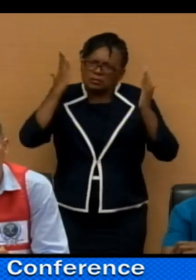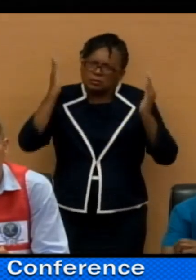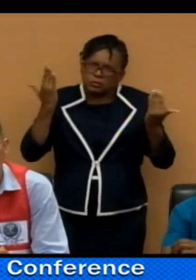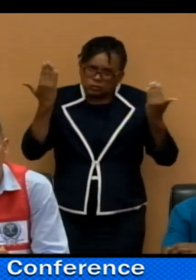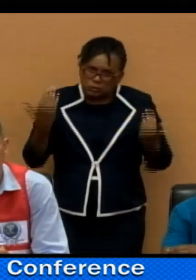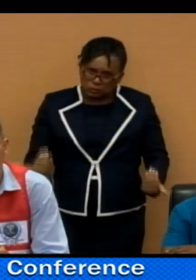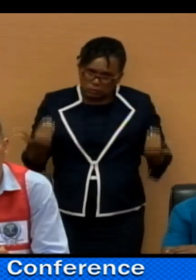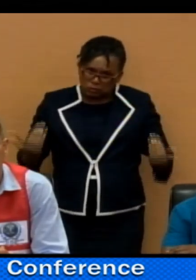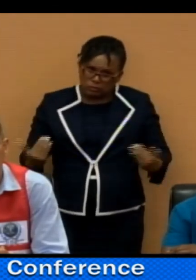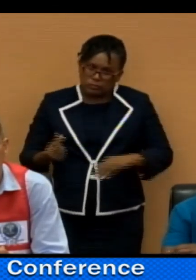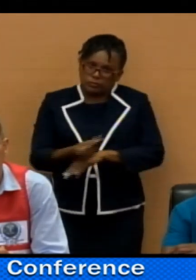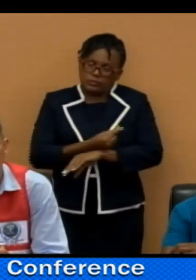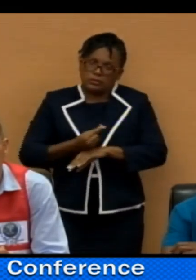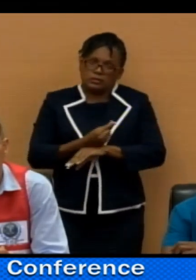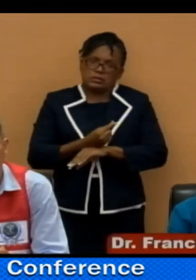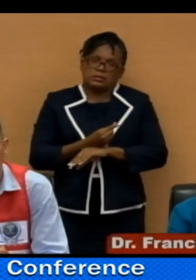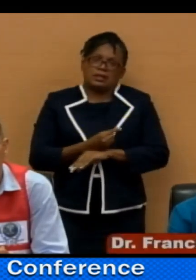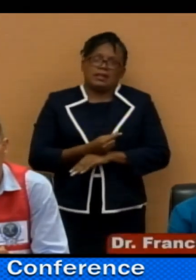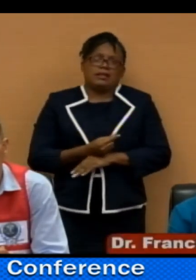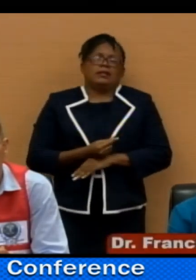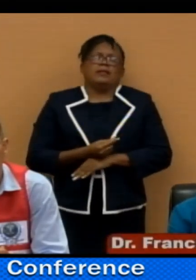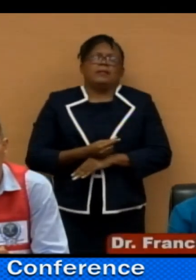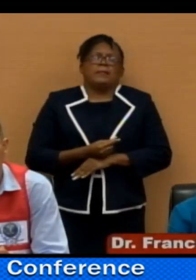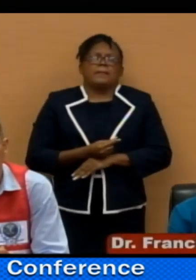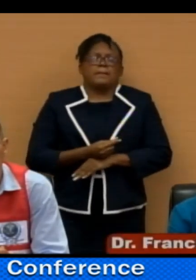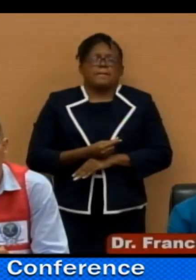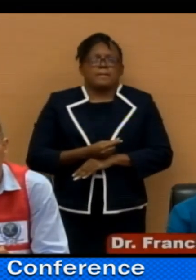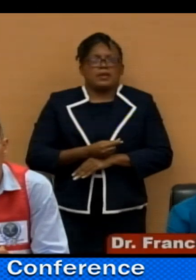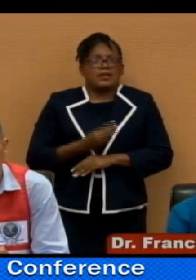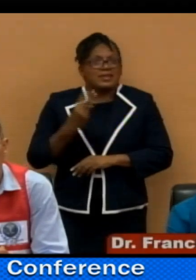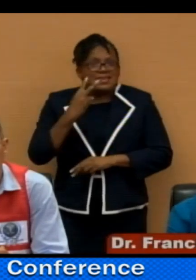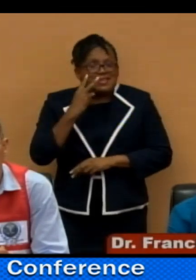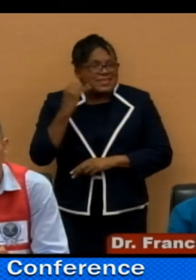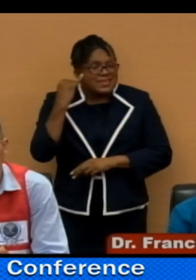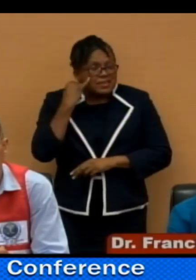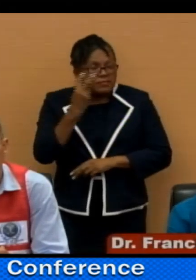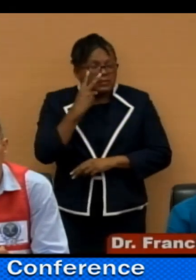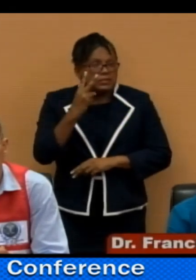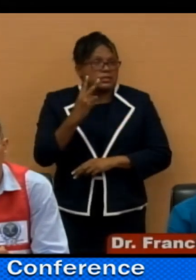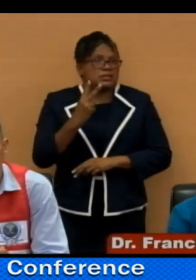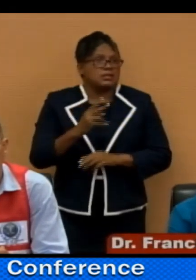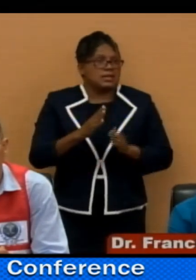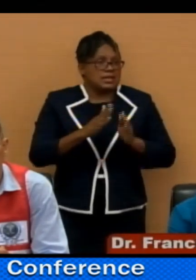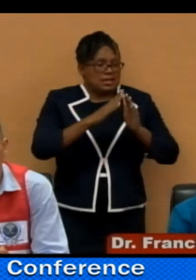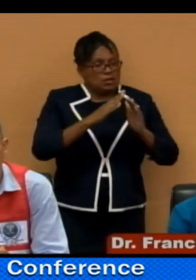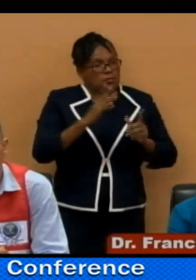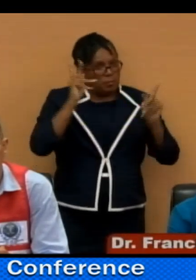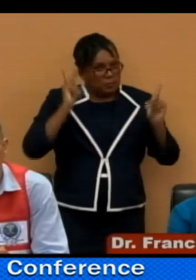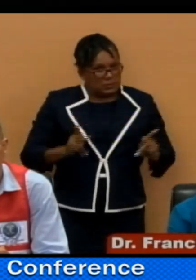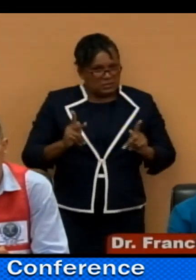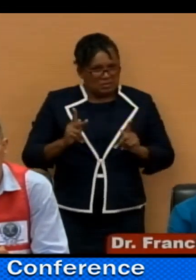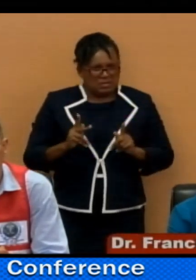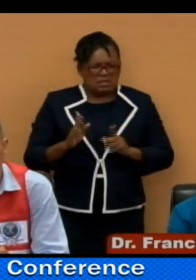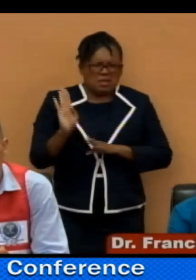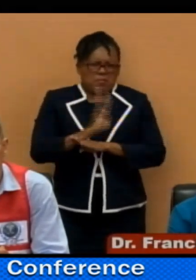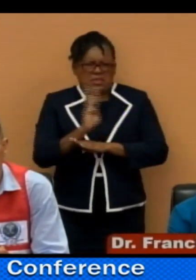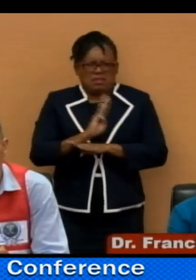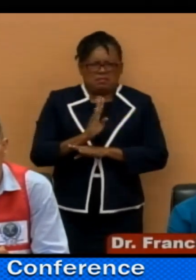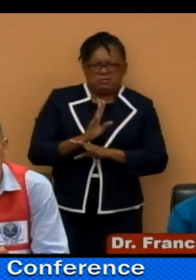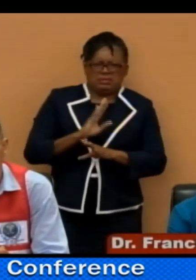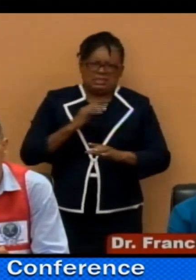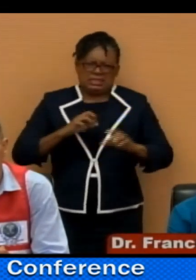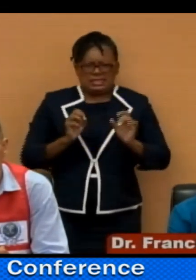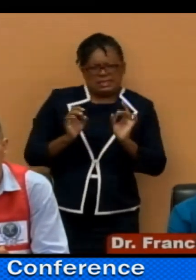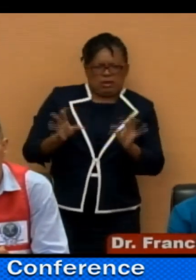brother's keeper. This is a time for you, if you see your neighbors or you see someone that is behaving in a reckless manner that can spread this virus,